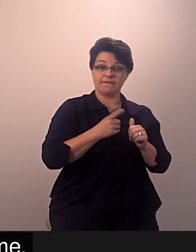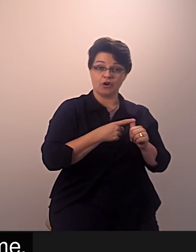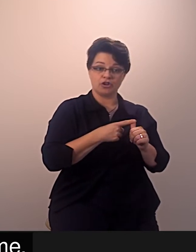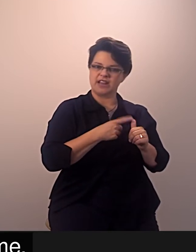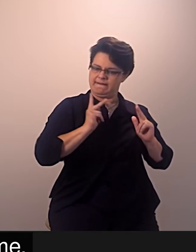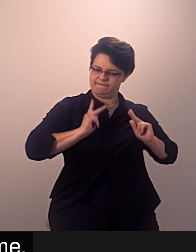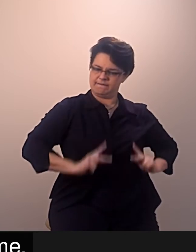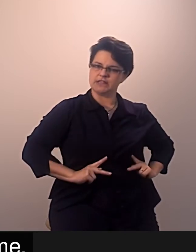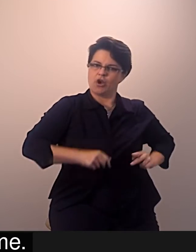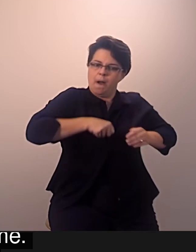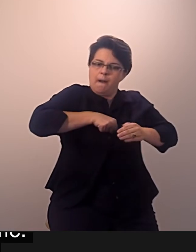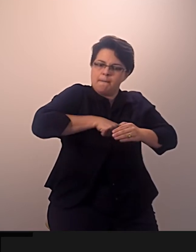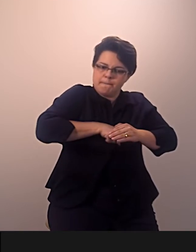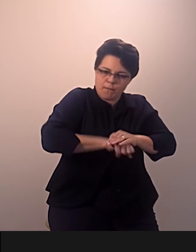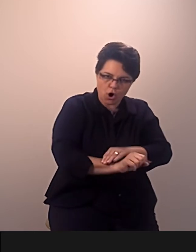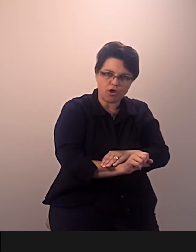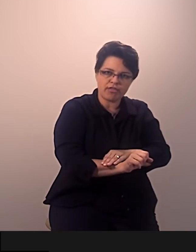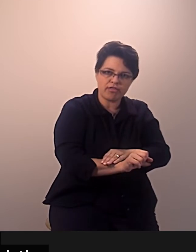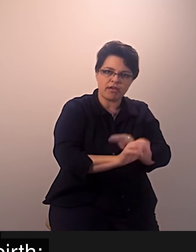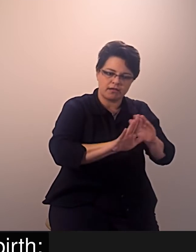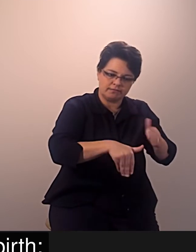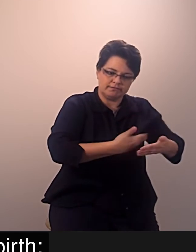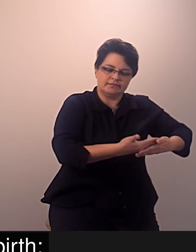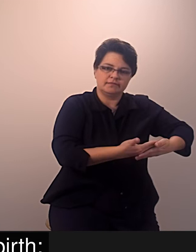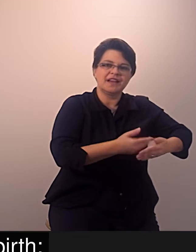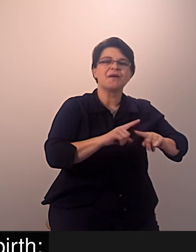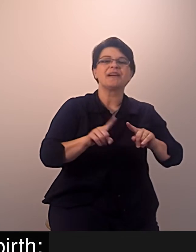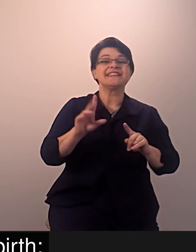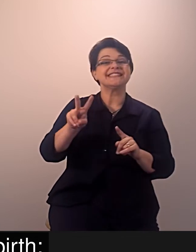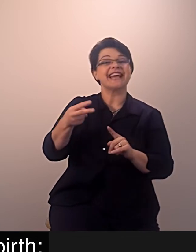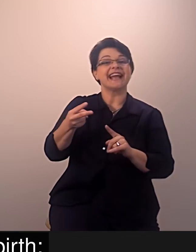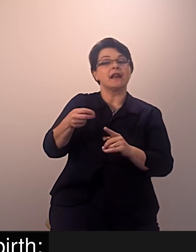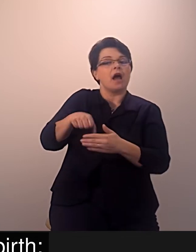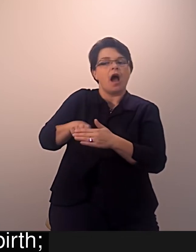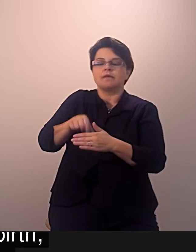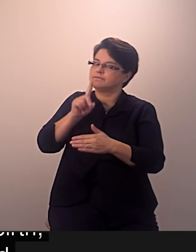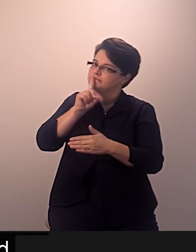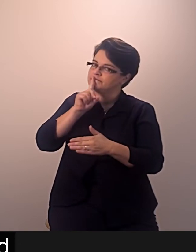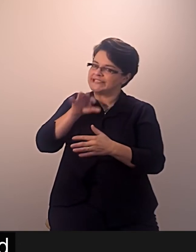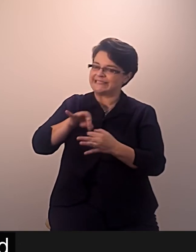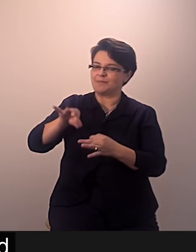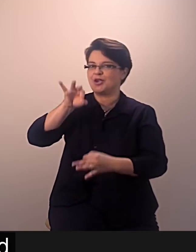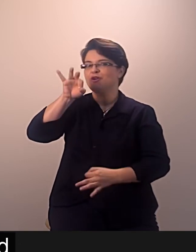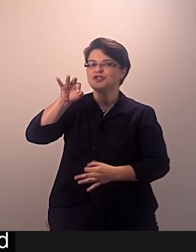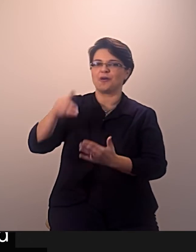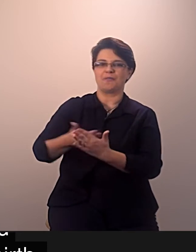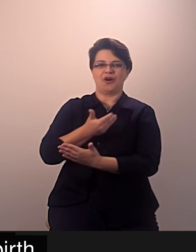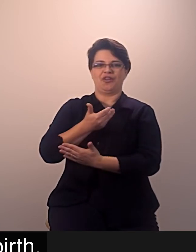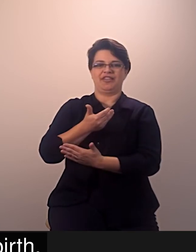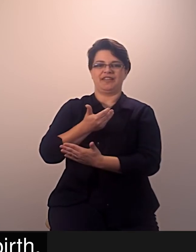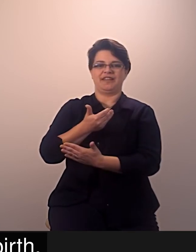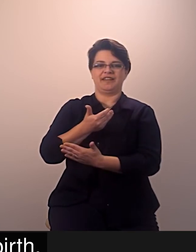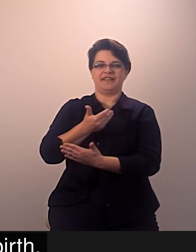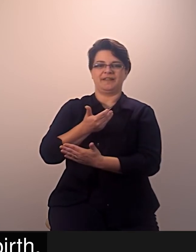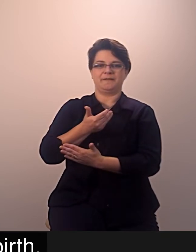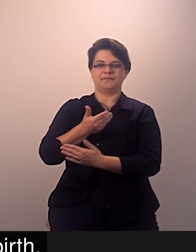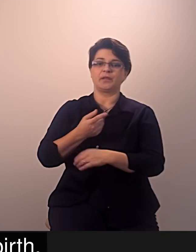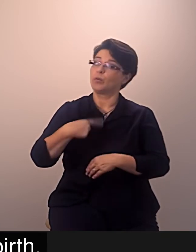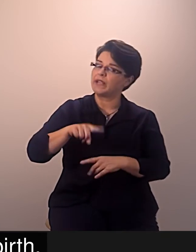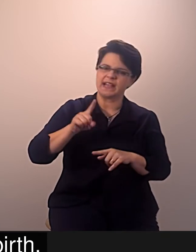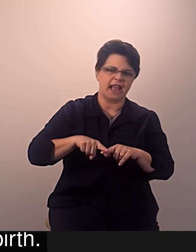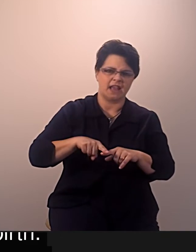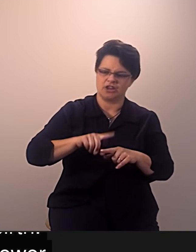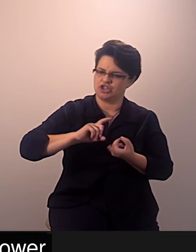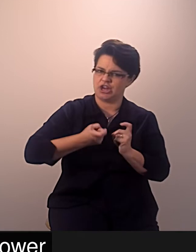is a physical birth. The second is a spiritual birth. We have no power to change